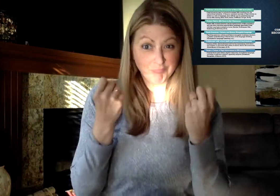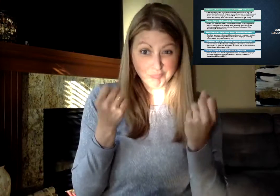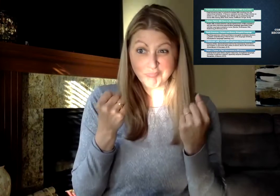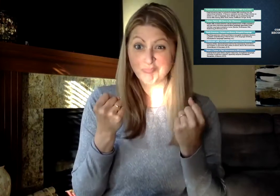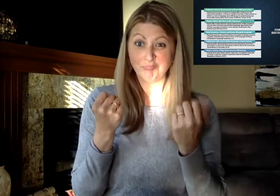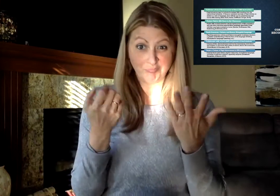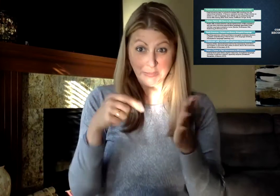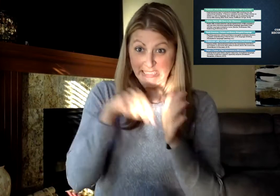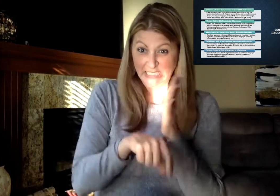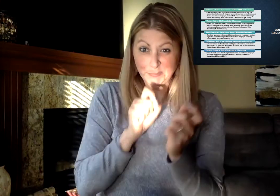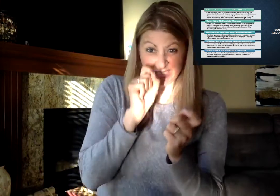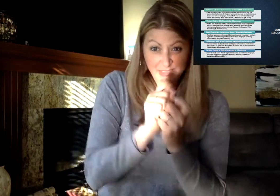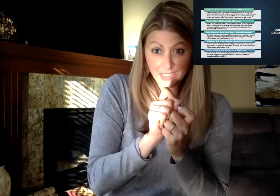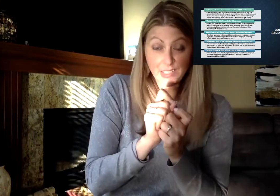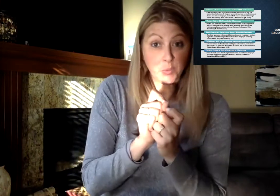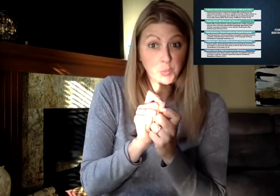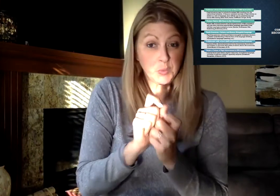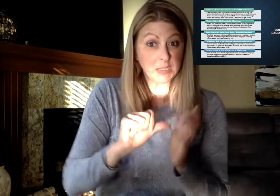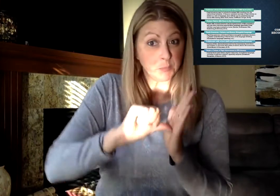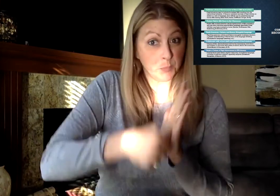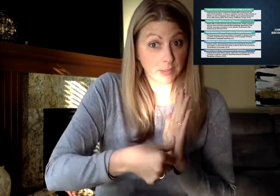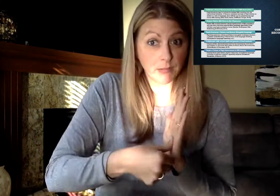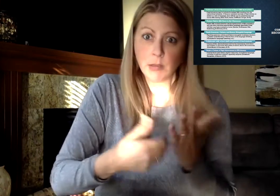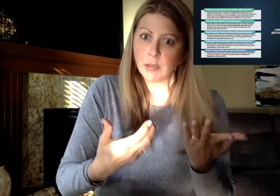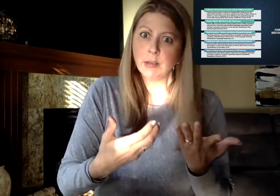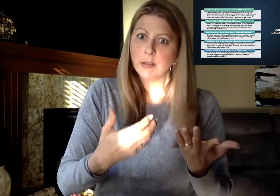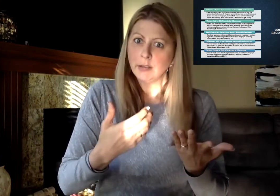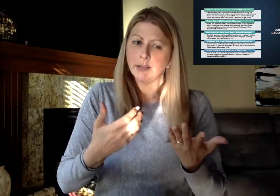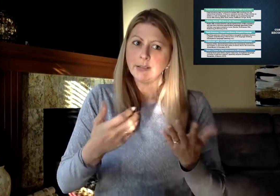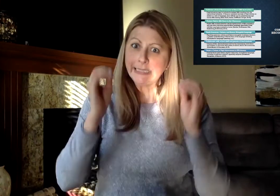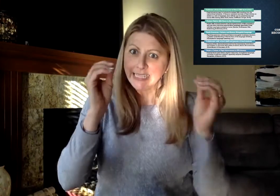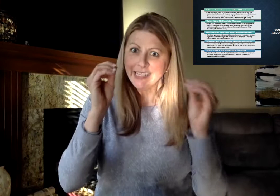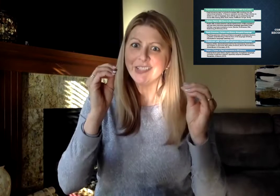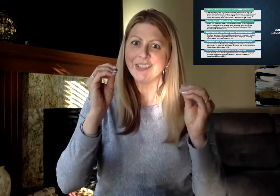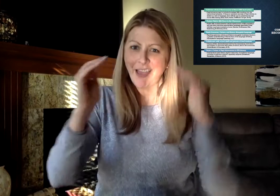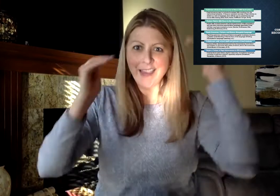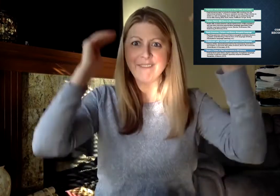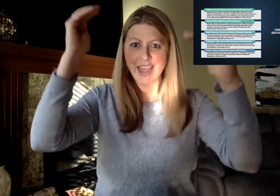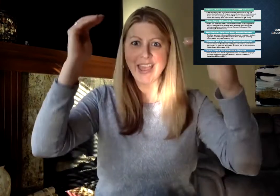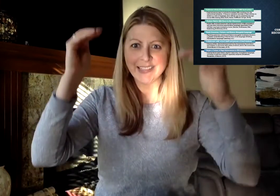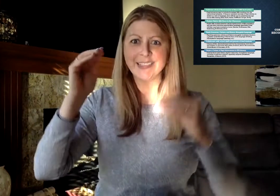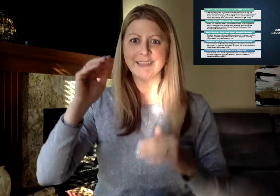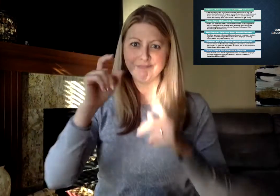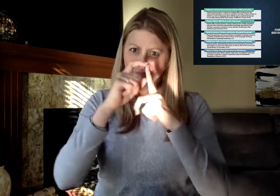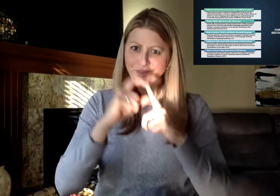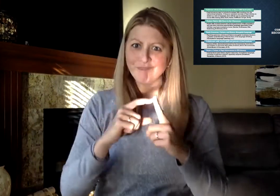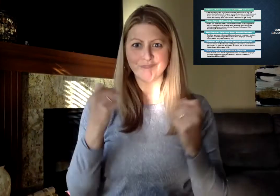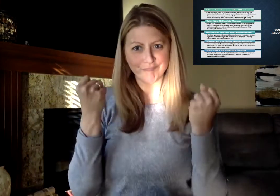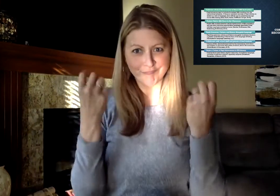has, biology signs that are really specific. So we should be teaching those higher level vocabulary